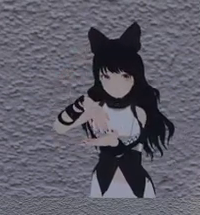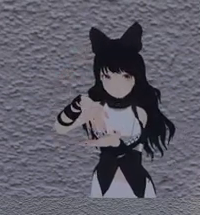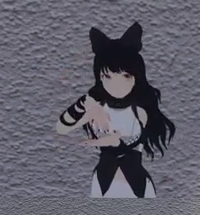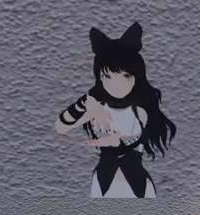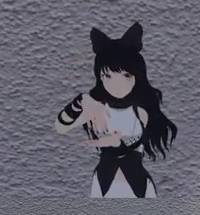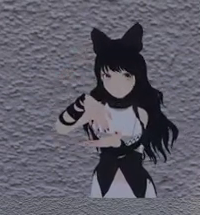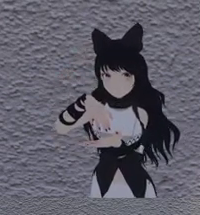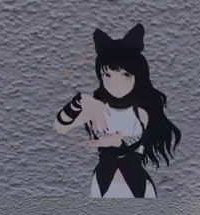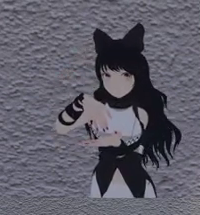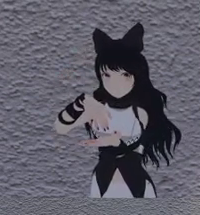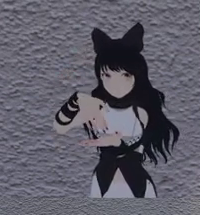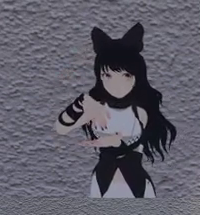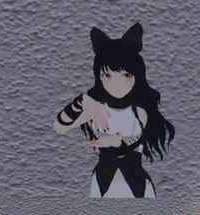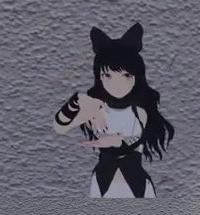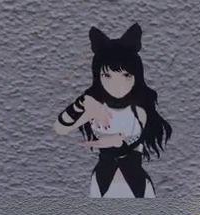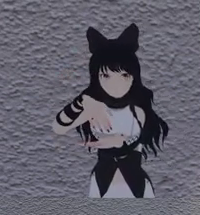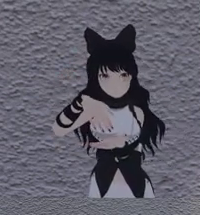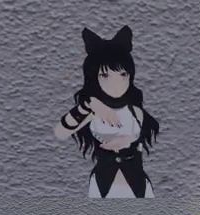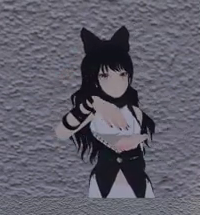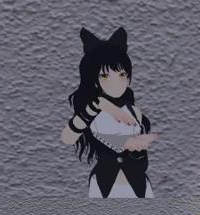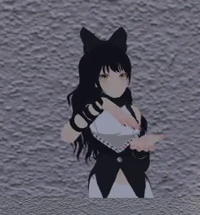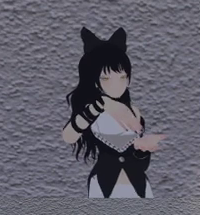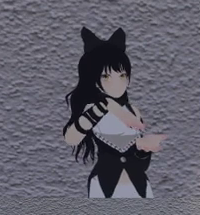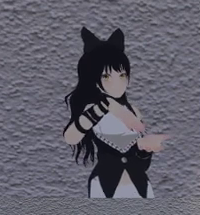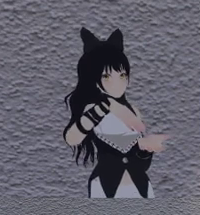Show it going down and then medicine.